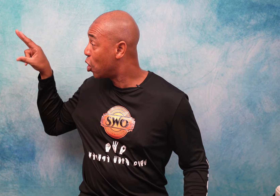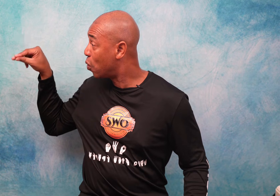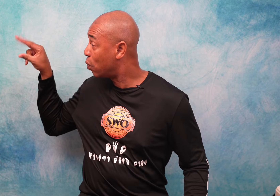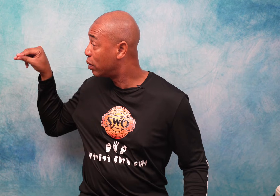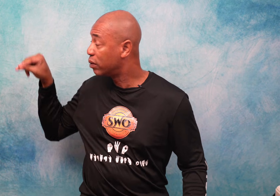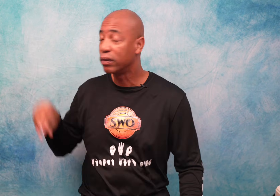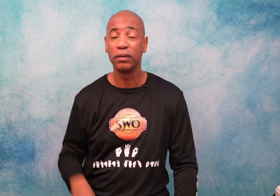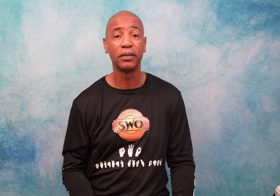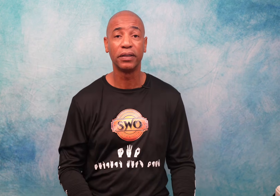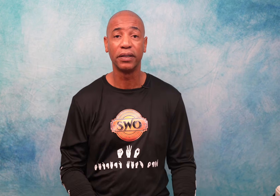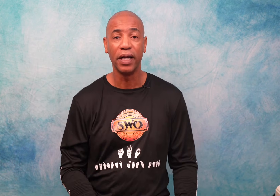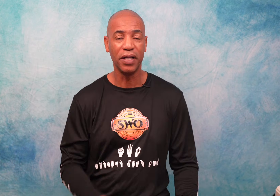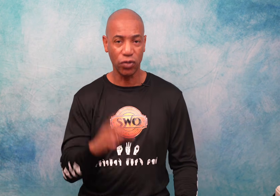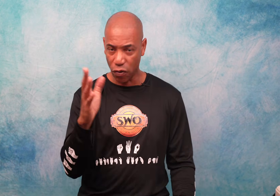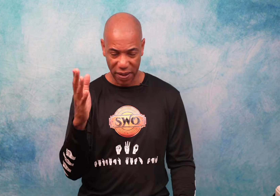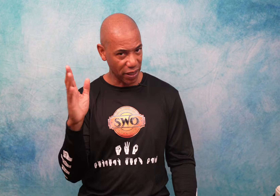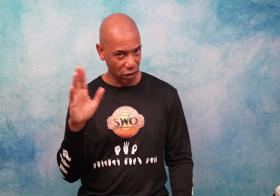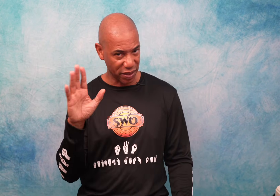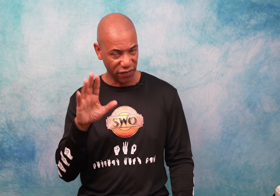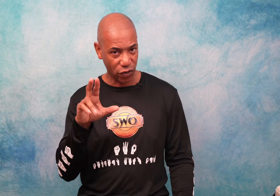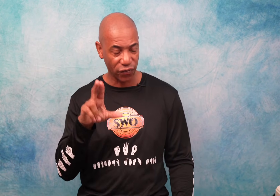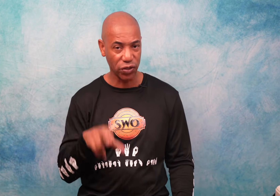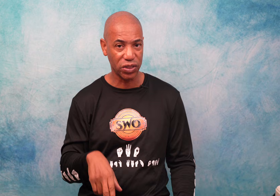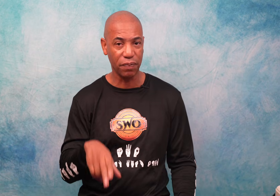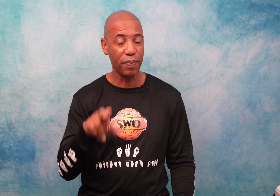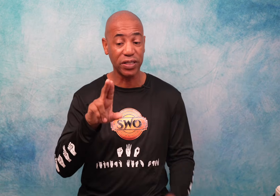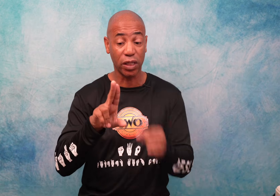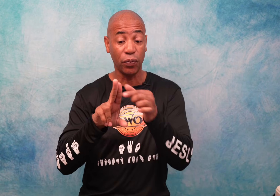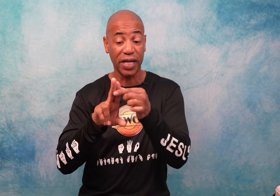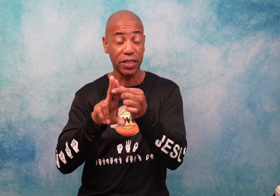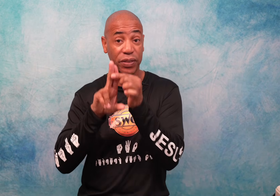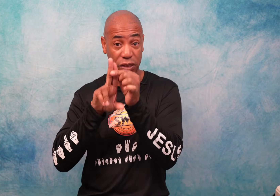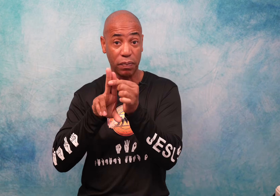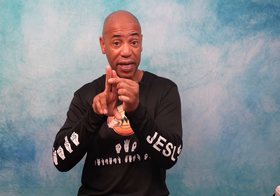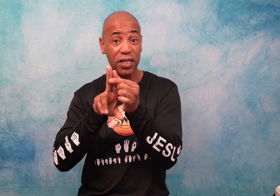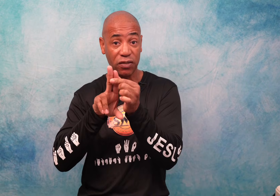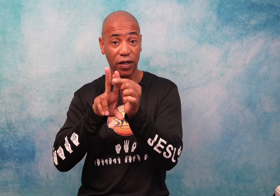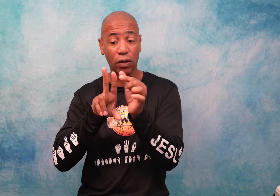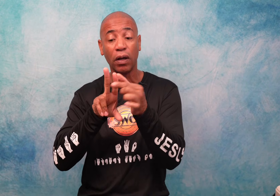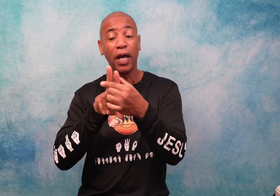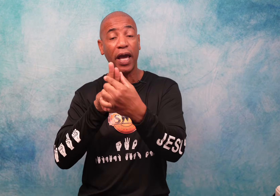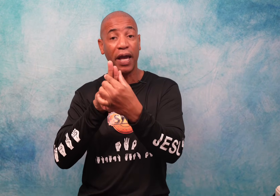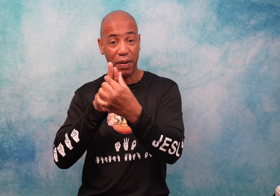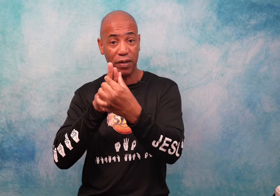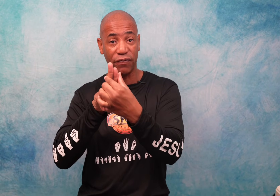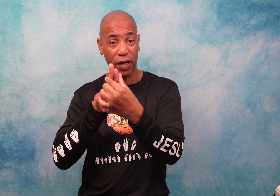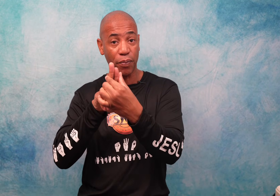No. Now, no may be a little bit difficult for you to see, but basically what I did was I took my index finger and my middle finger, I brought